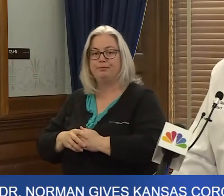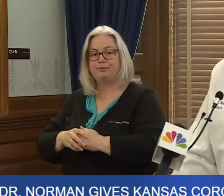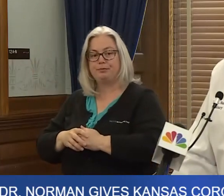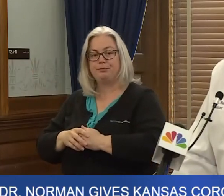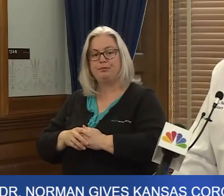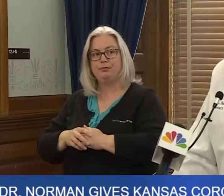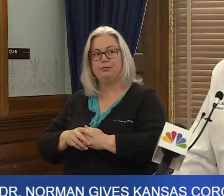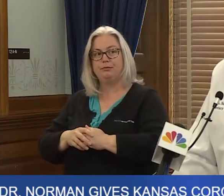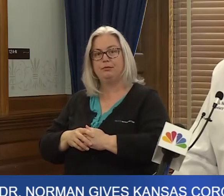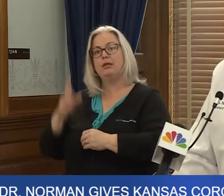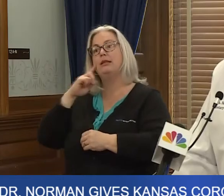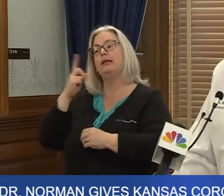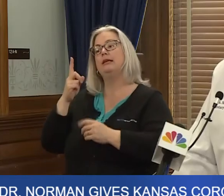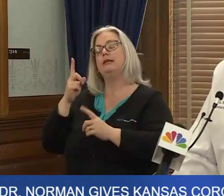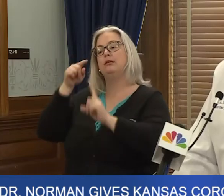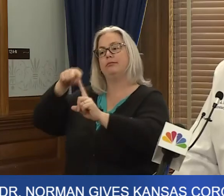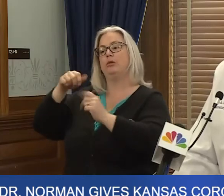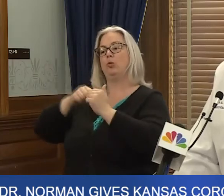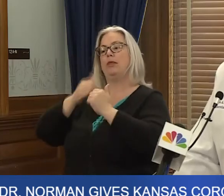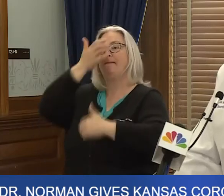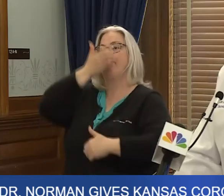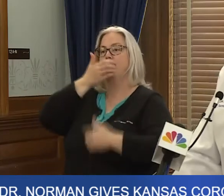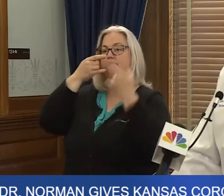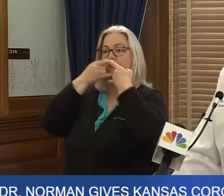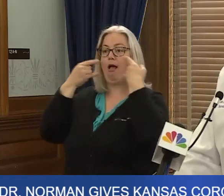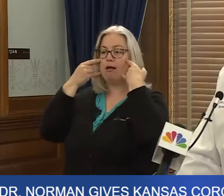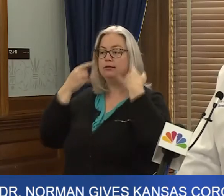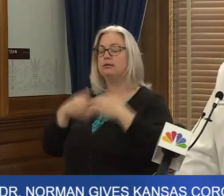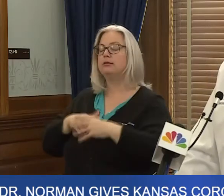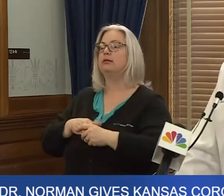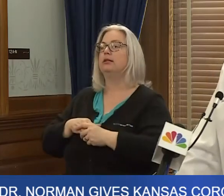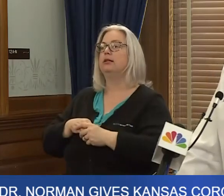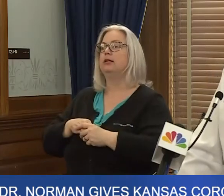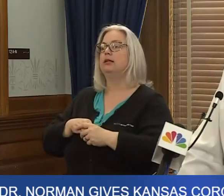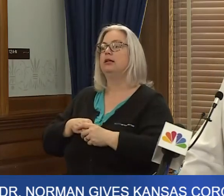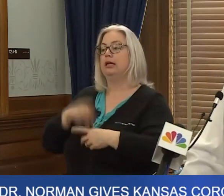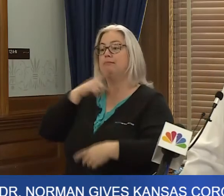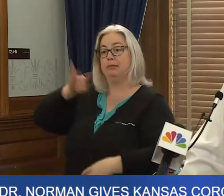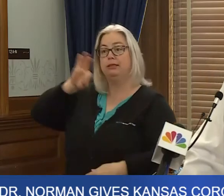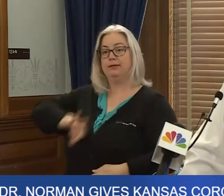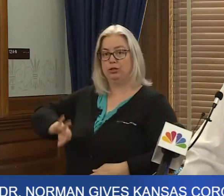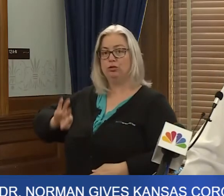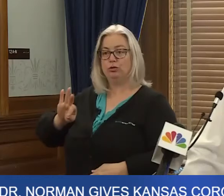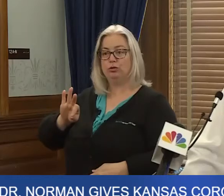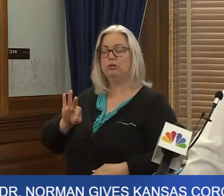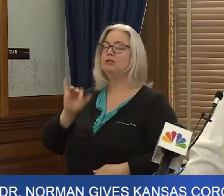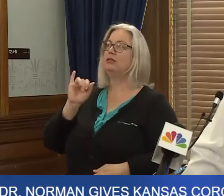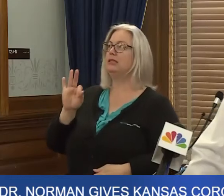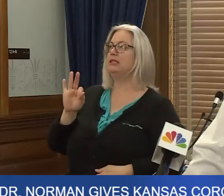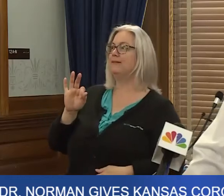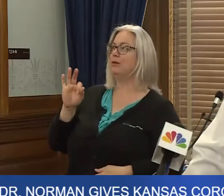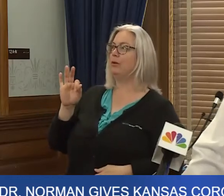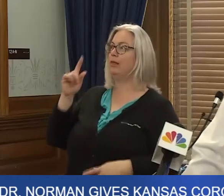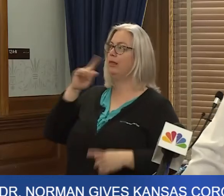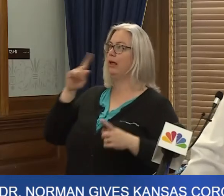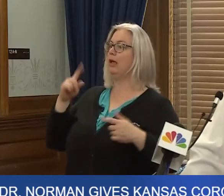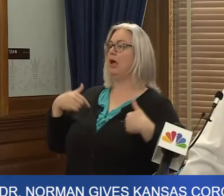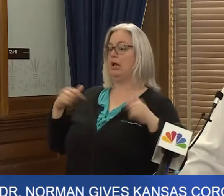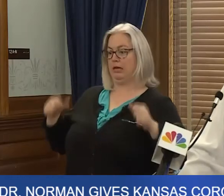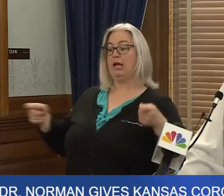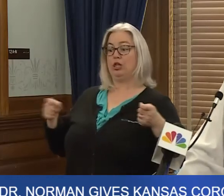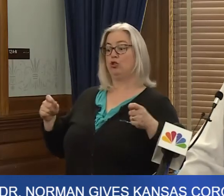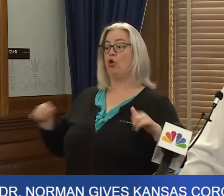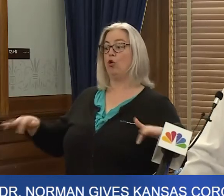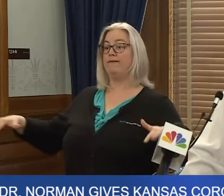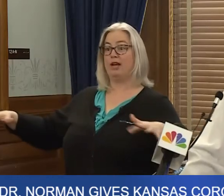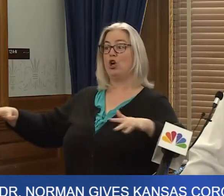I think an issue with masks is that the mask is particularly beneficial when you think you control your environment, but all of a sudden